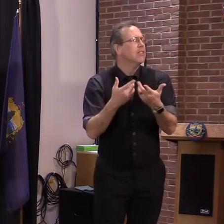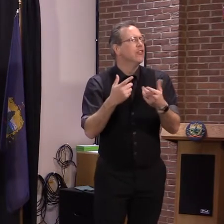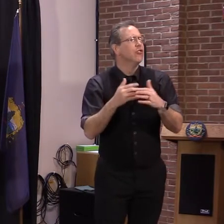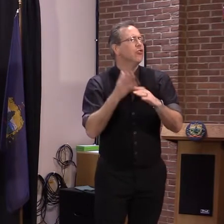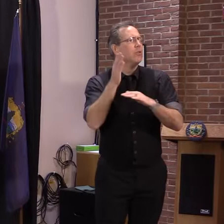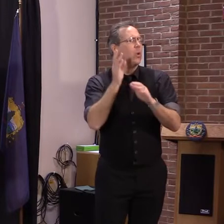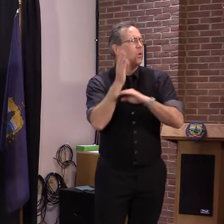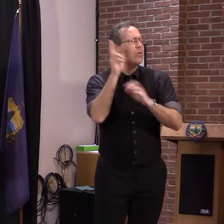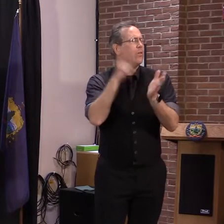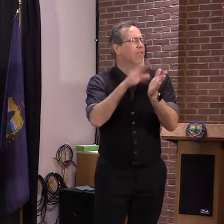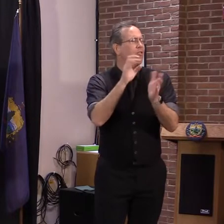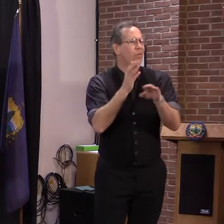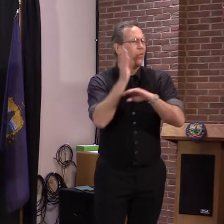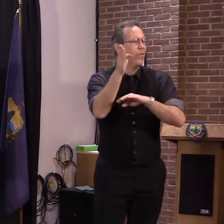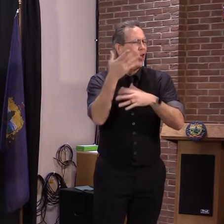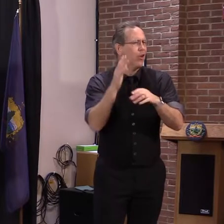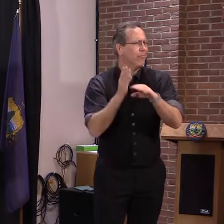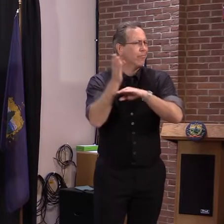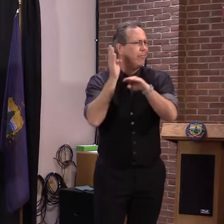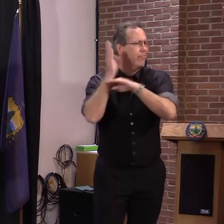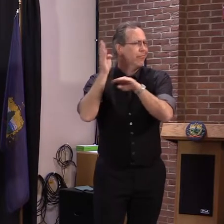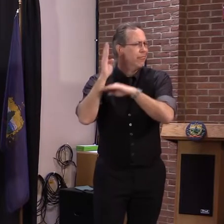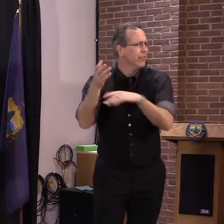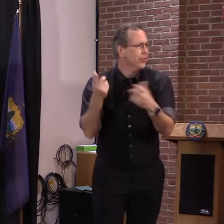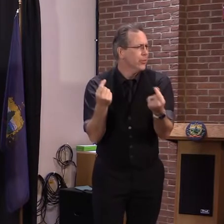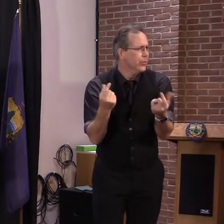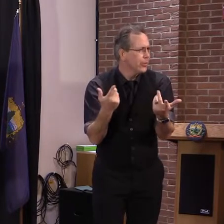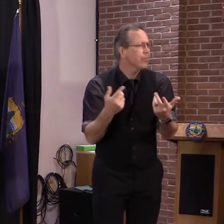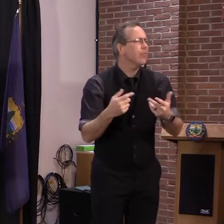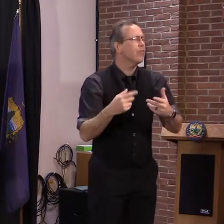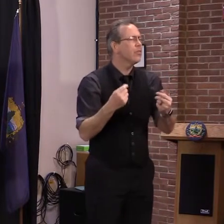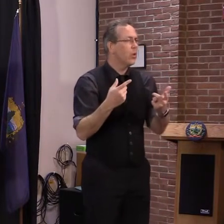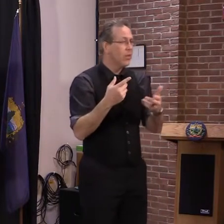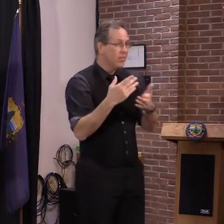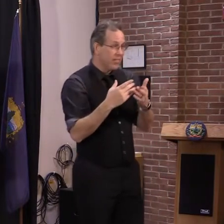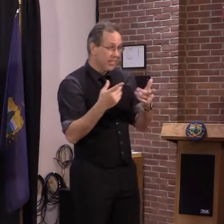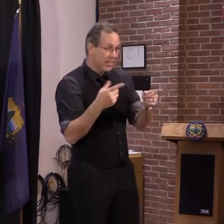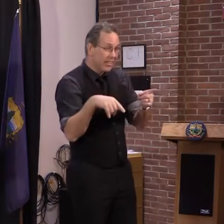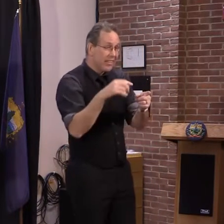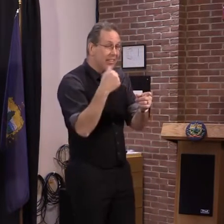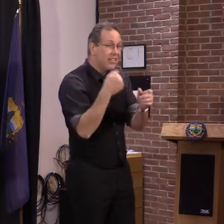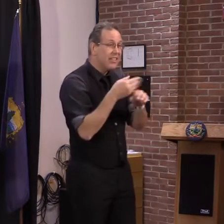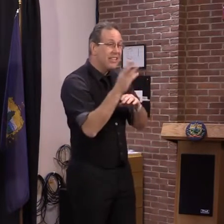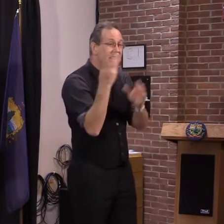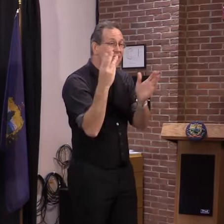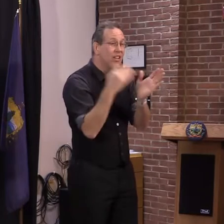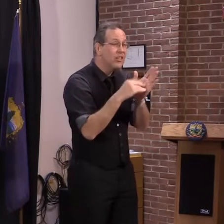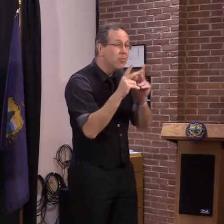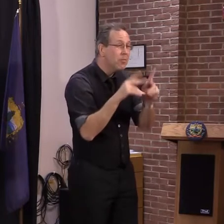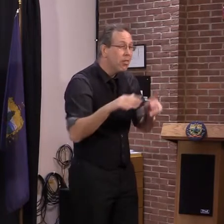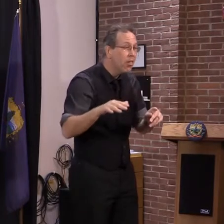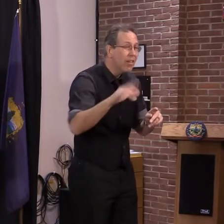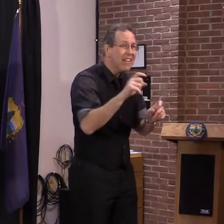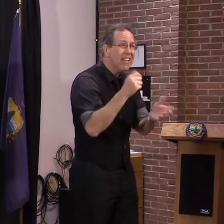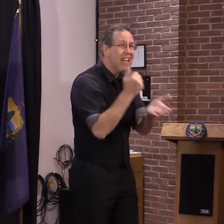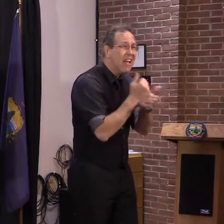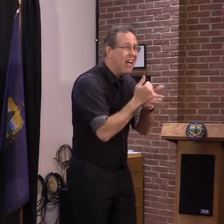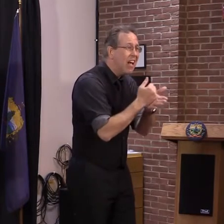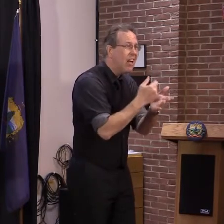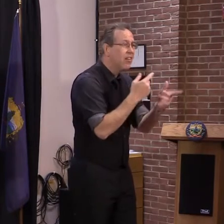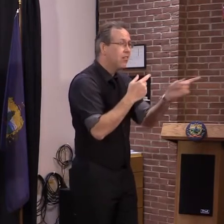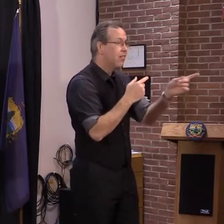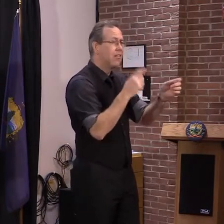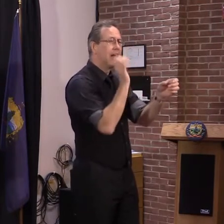that this proposal would help reduce the tax burden for more than 16,000 Vermonters who either hit the federal cap today or are